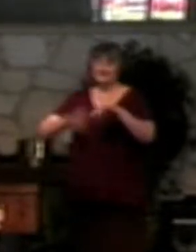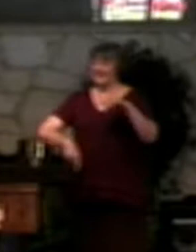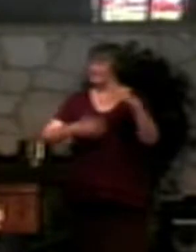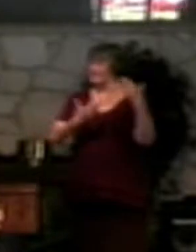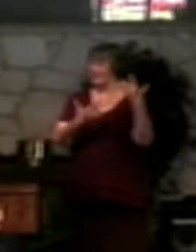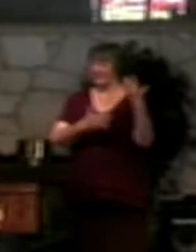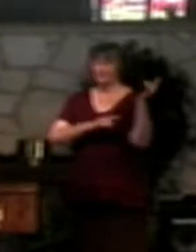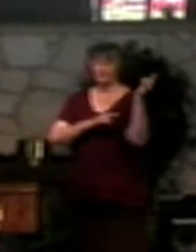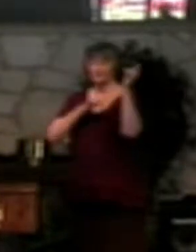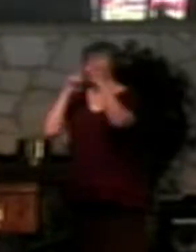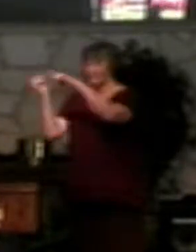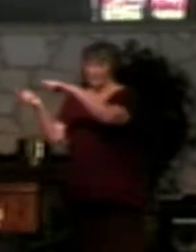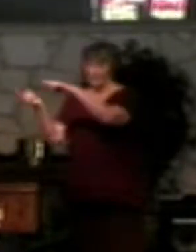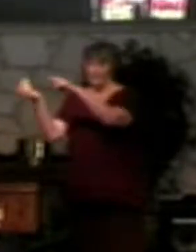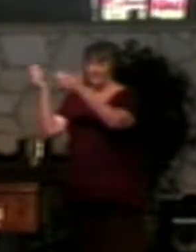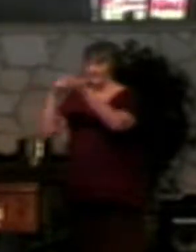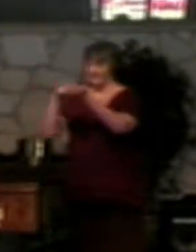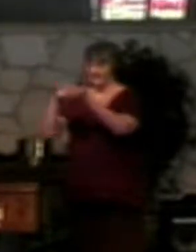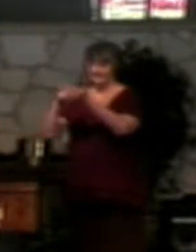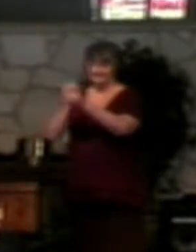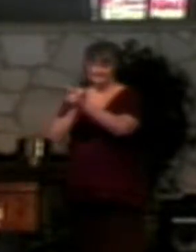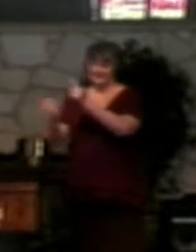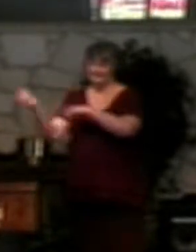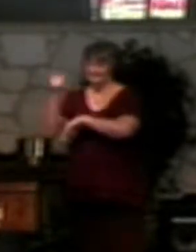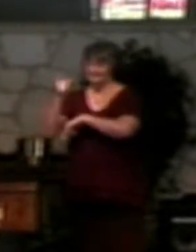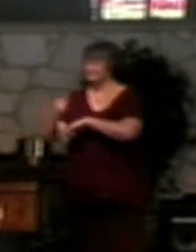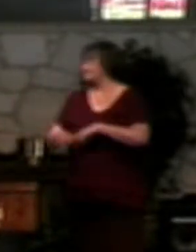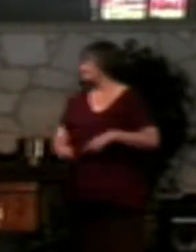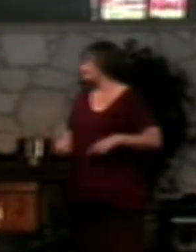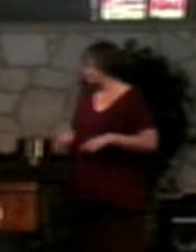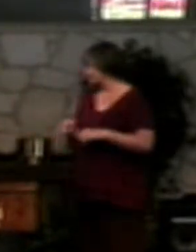back. Next year. Next year, yep.